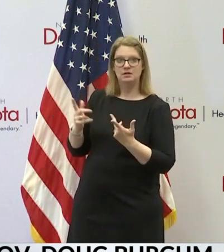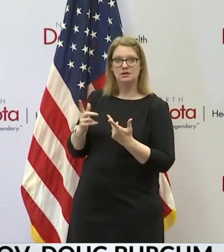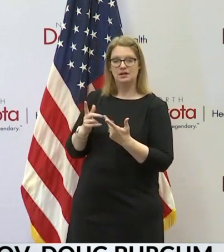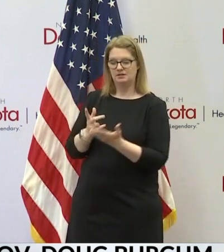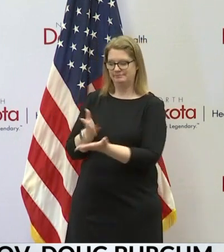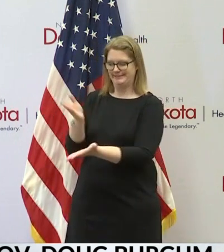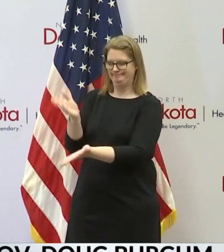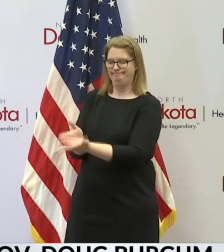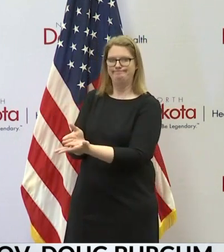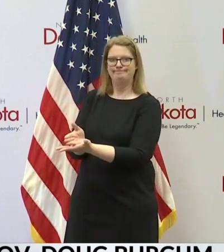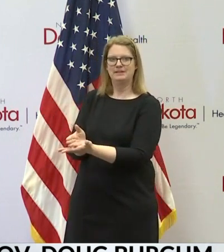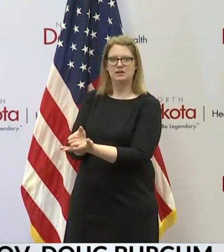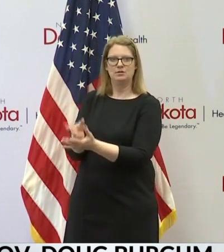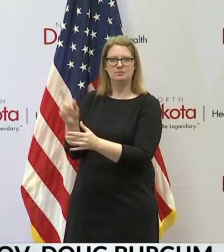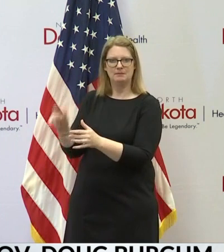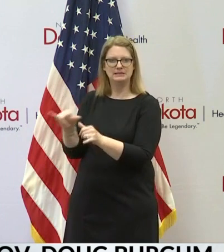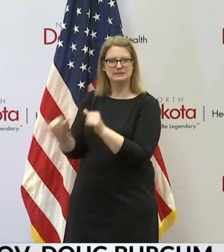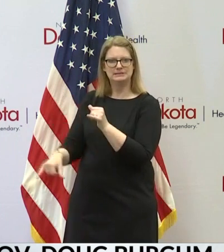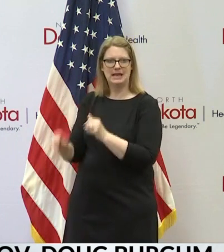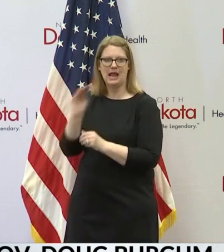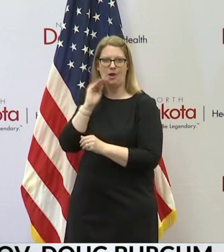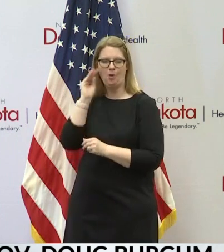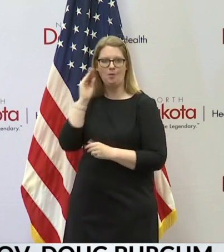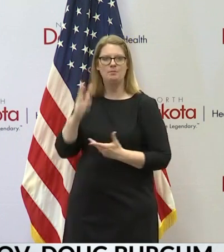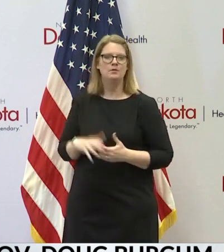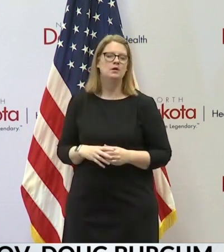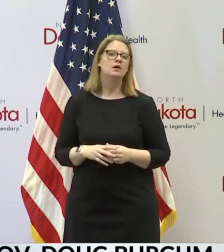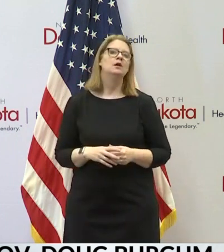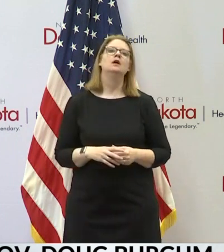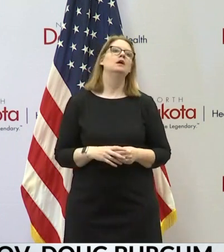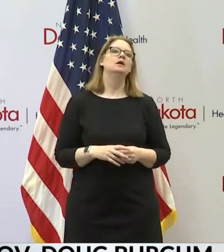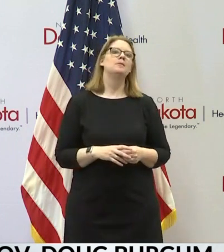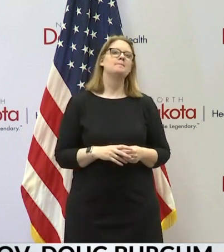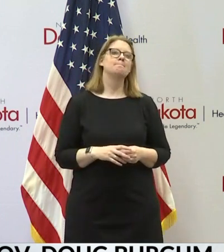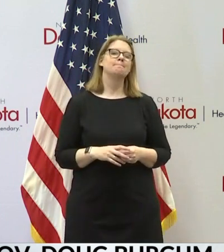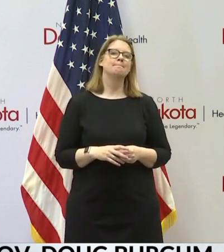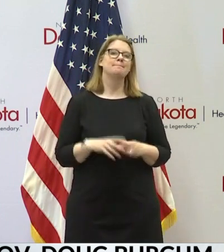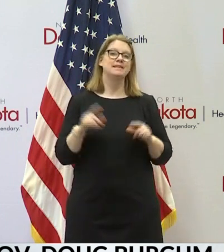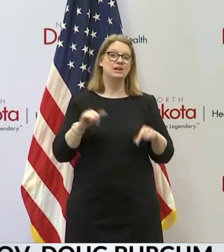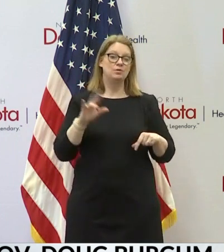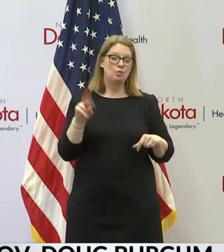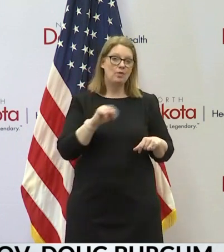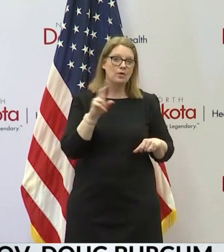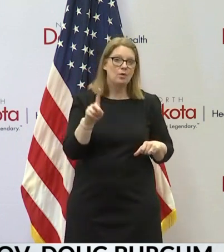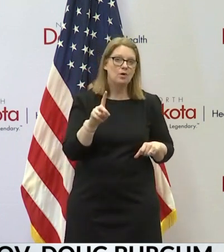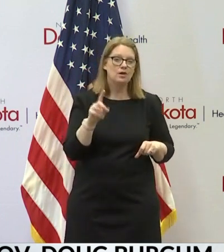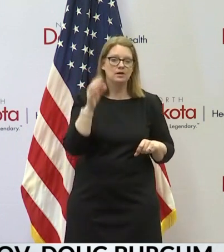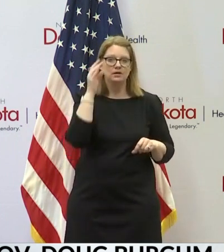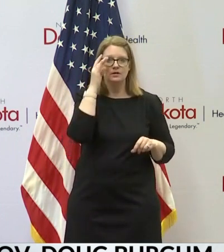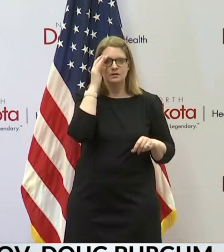stop further spread. So I would, again, say to people in North Dakota, where